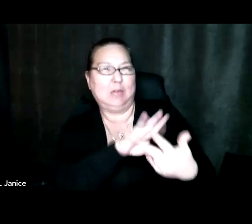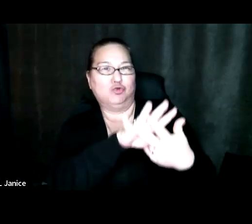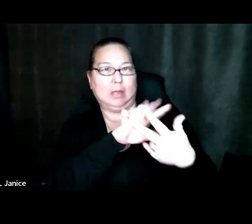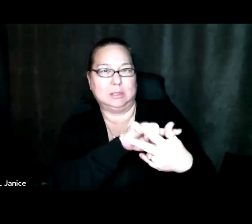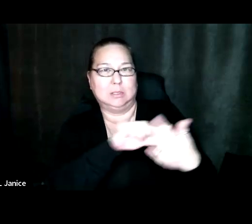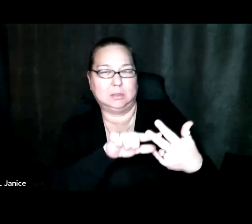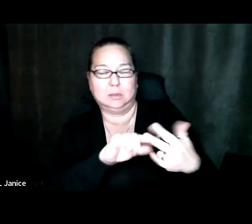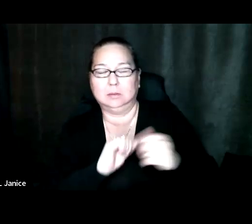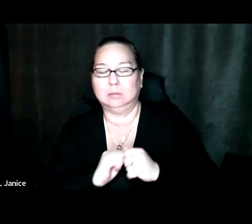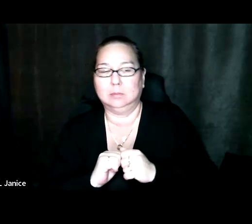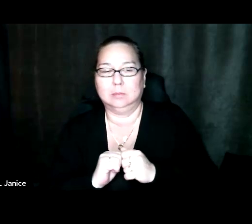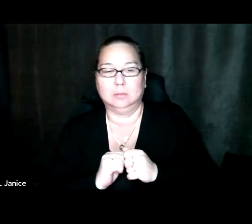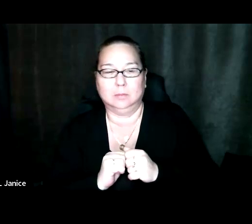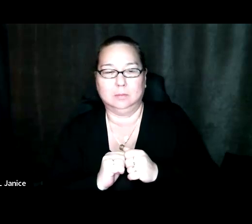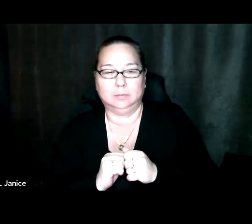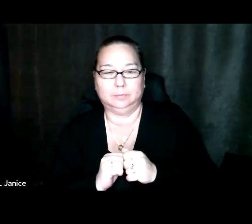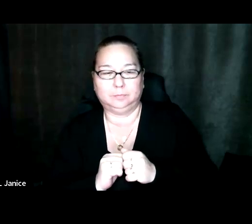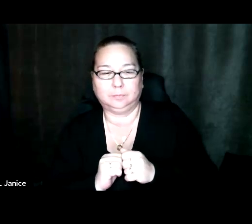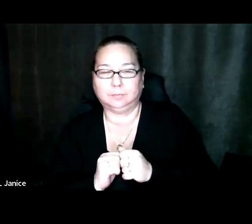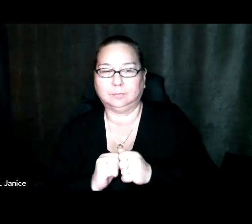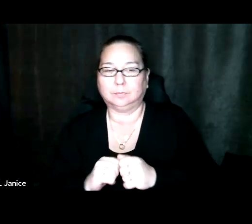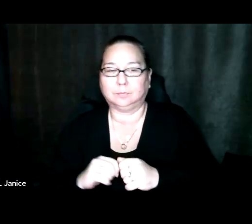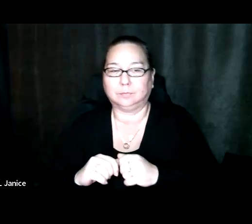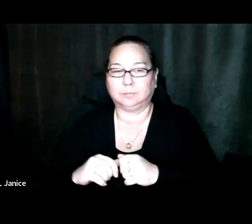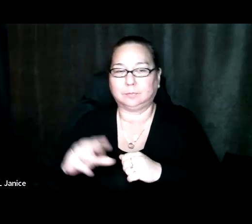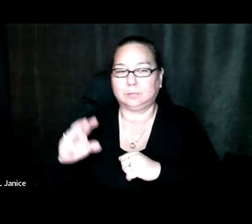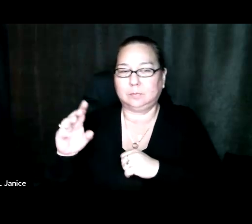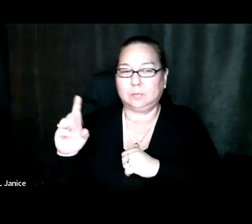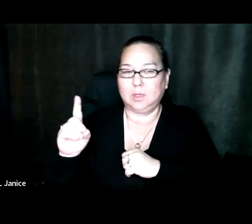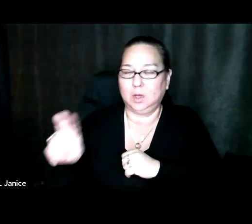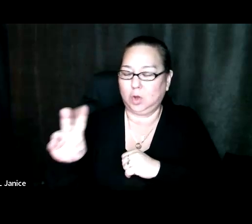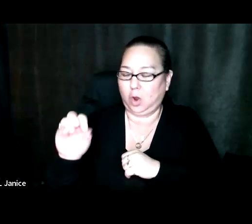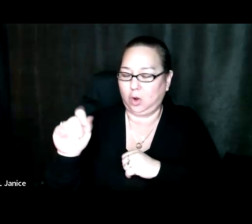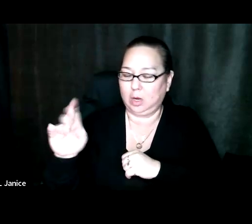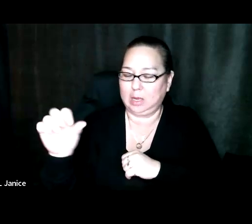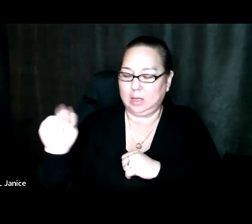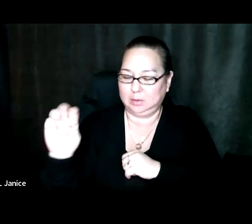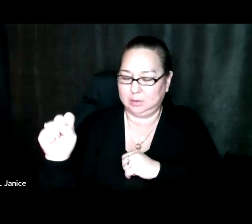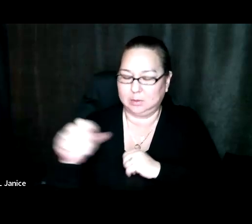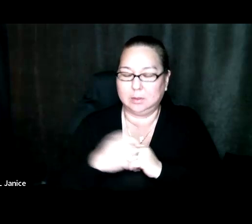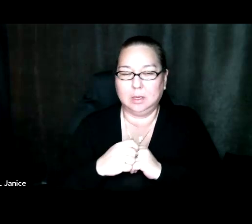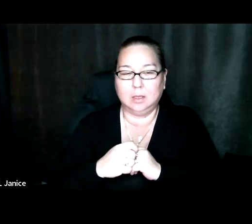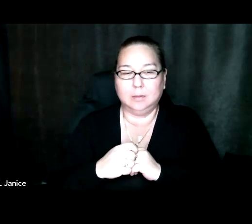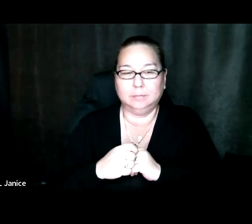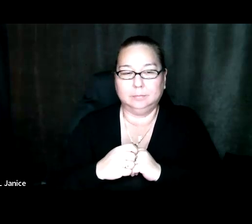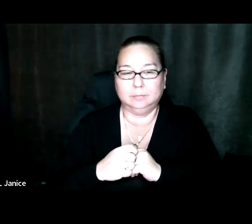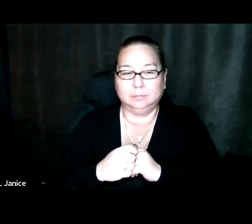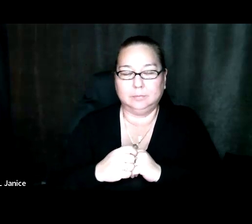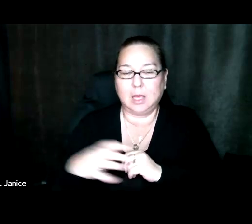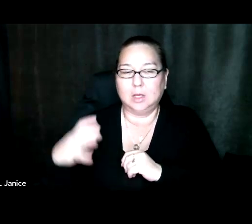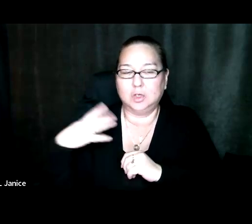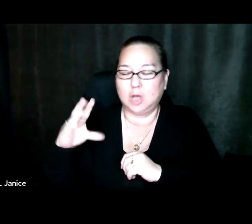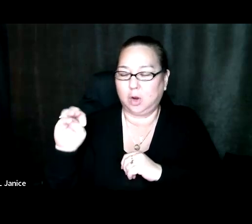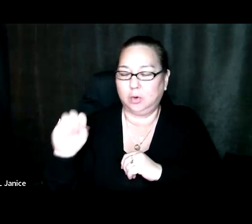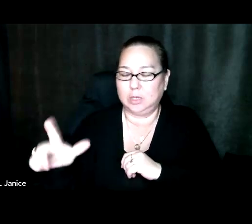No, Vice Chair O'Neill, your question makes me think of, have we actually done any